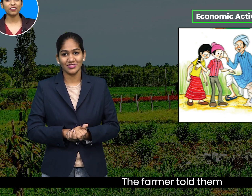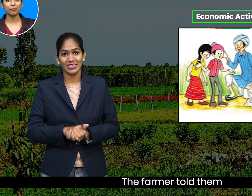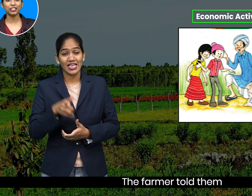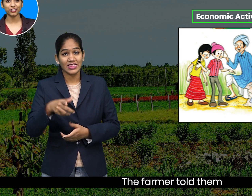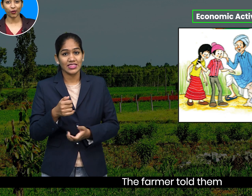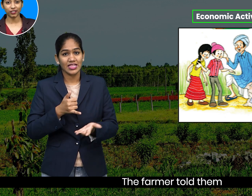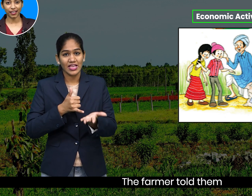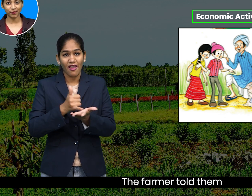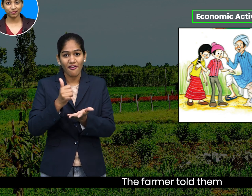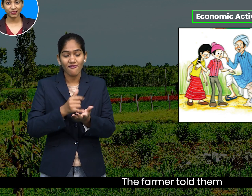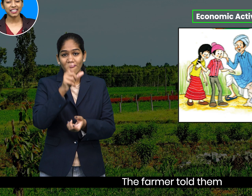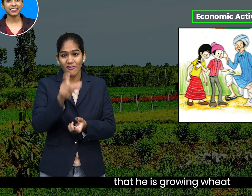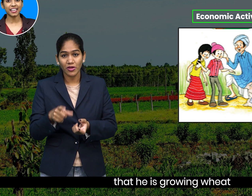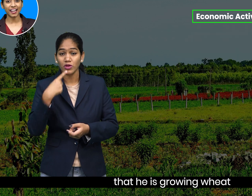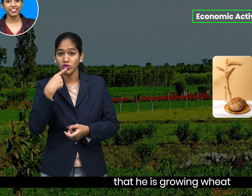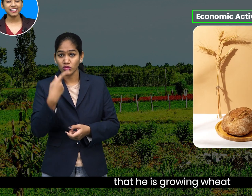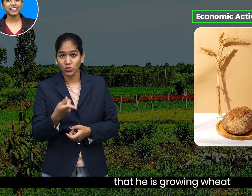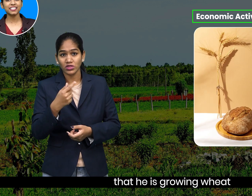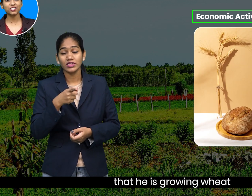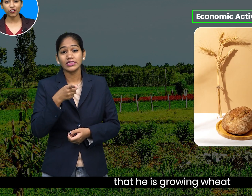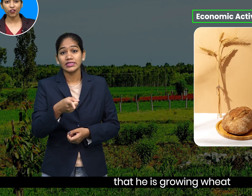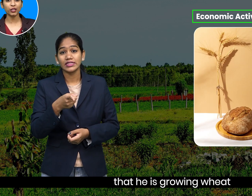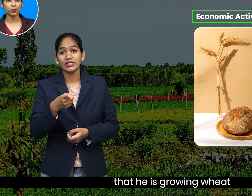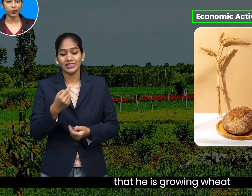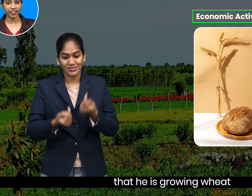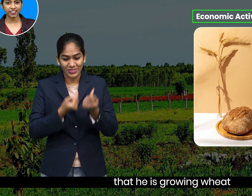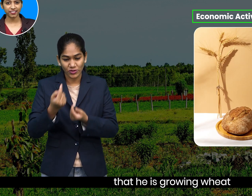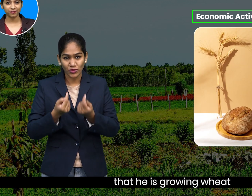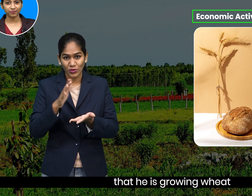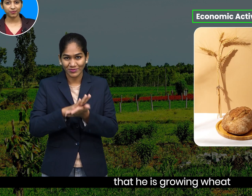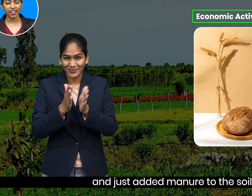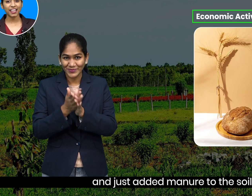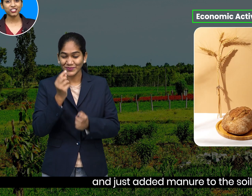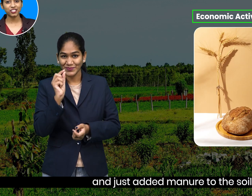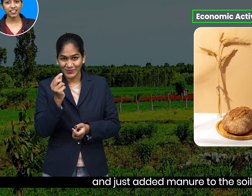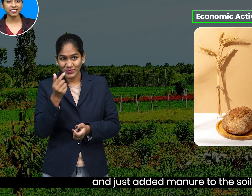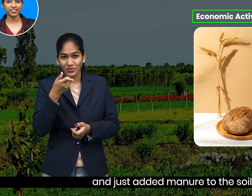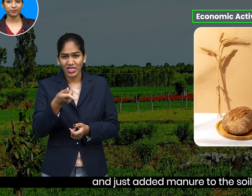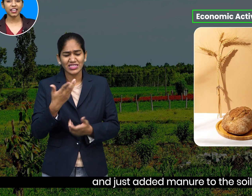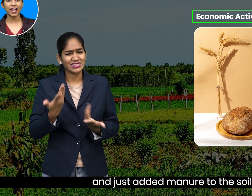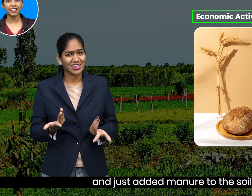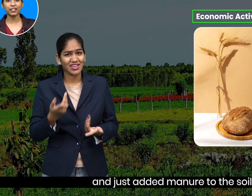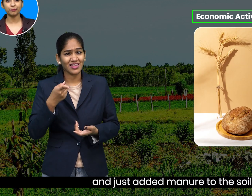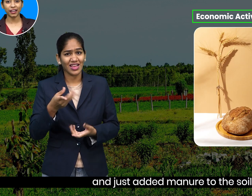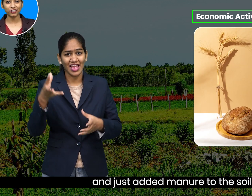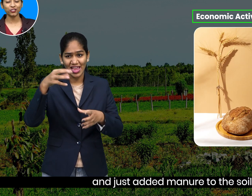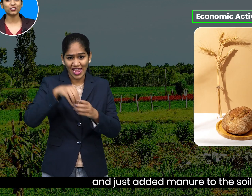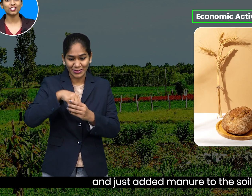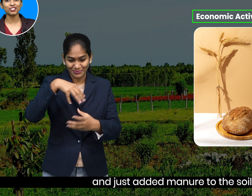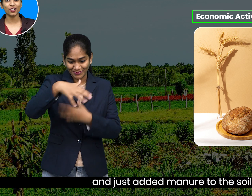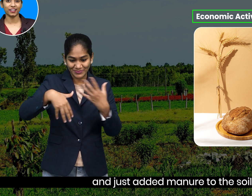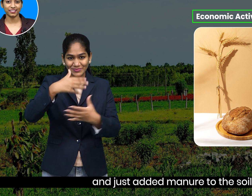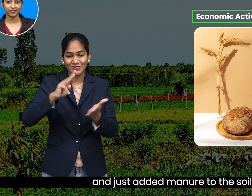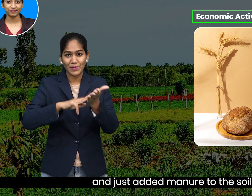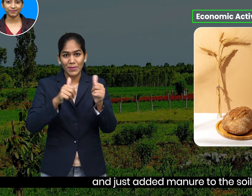The farmer told them that he is growing wheat and just added manure to